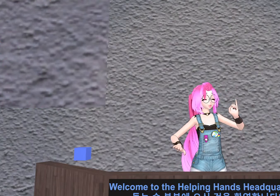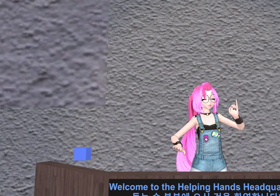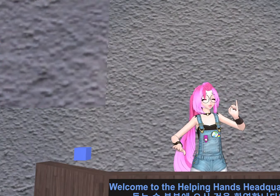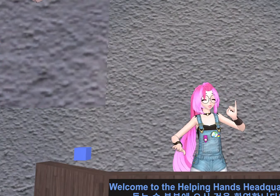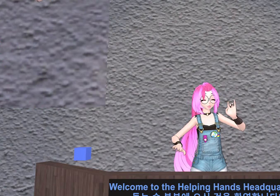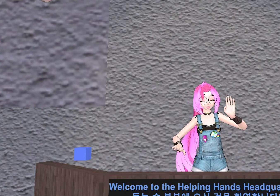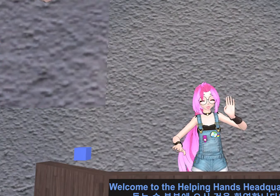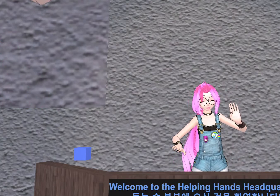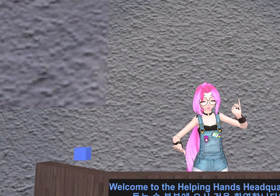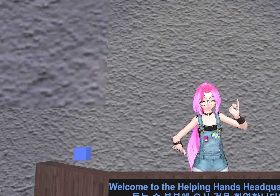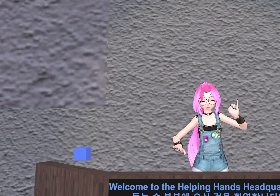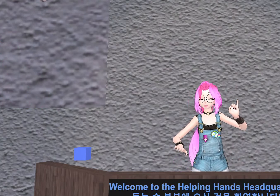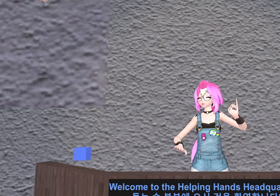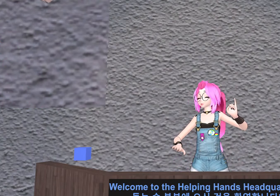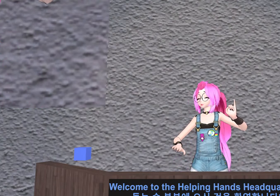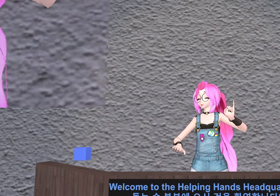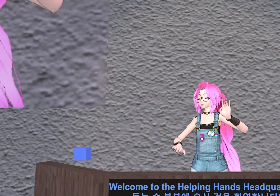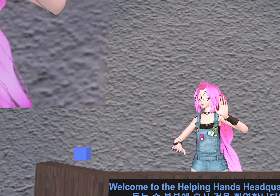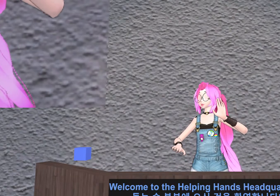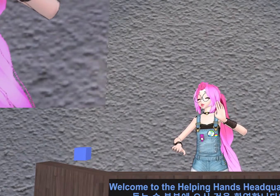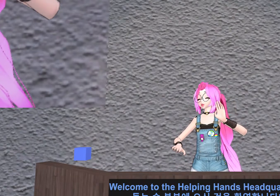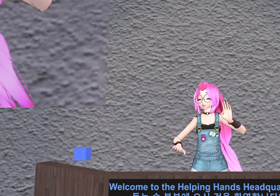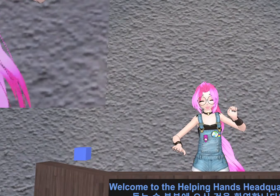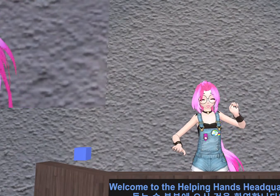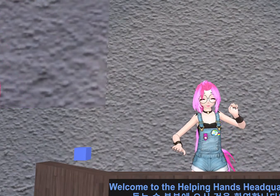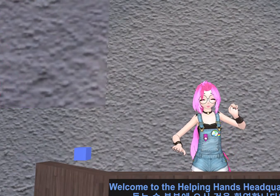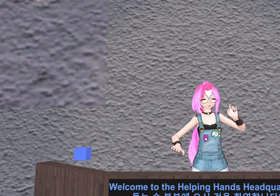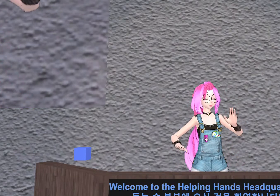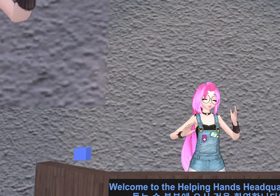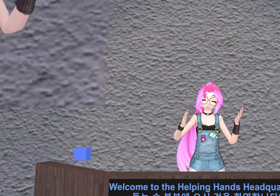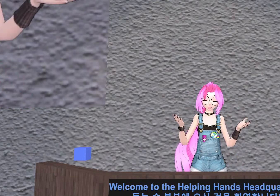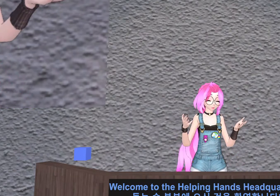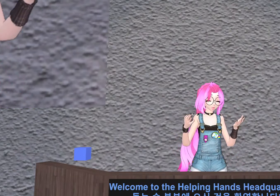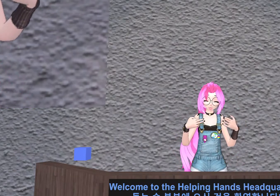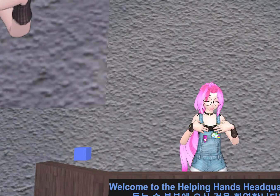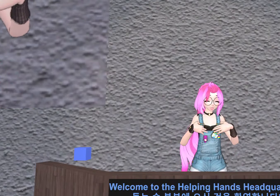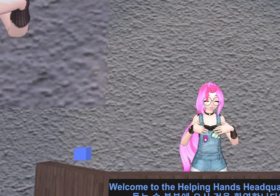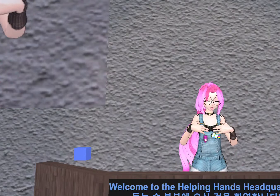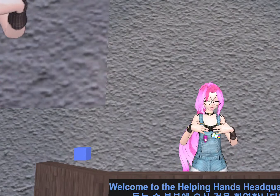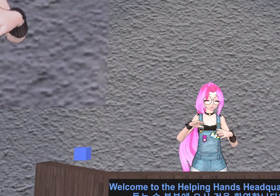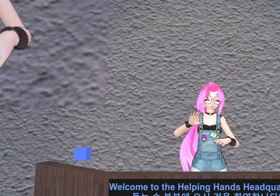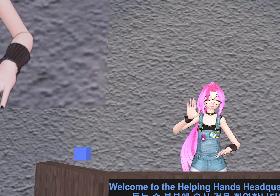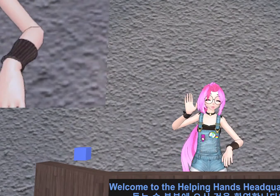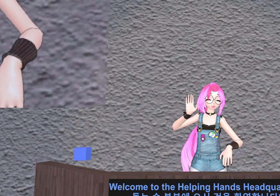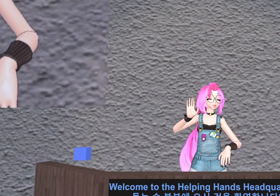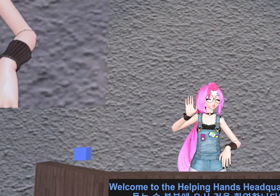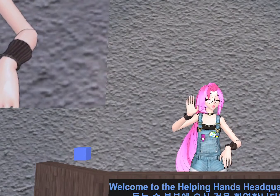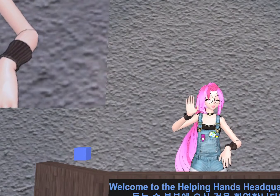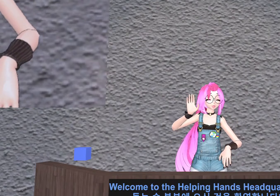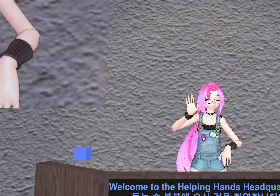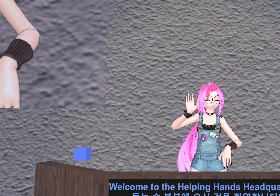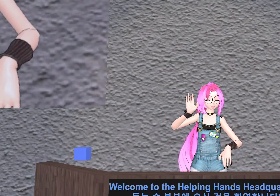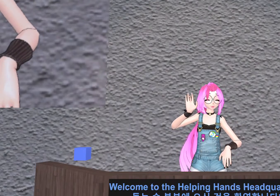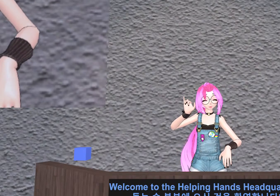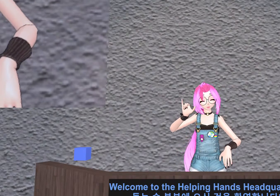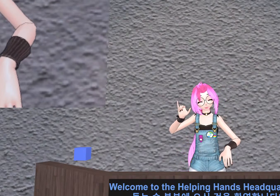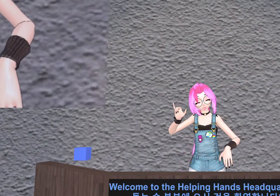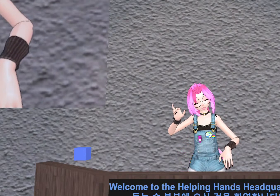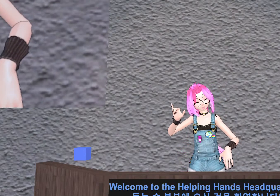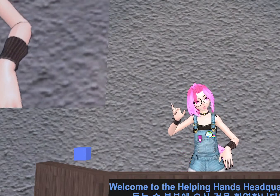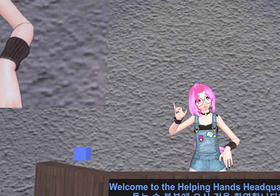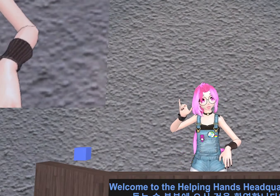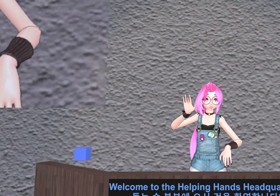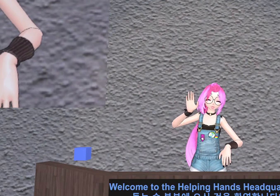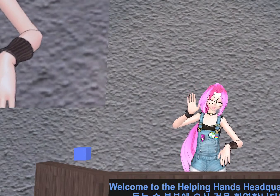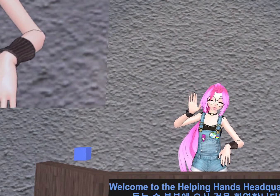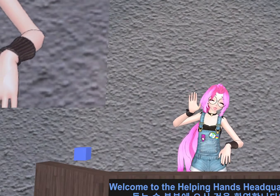my controllers would participate. Bi, like that. Okay? And if you don't have index, you could do open hand